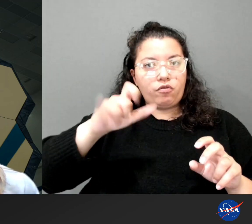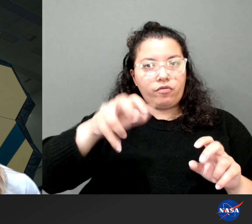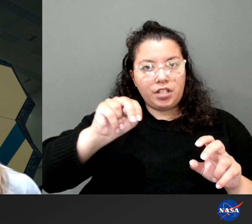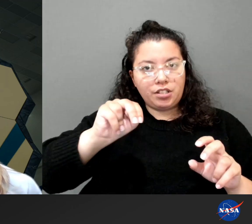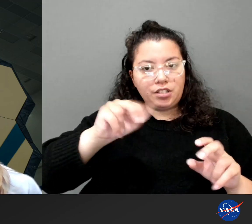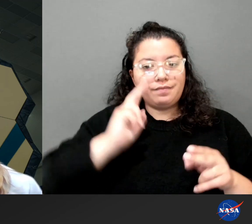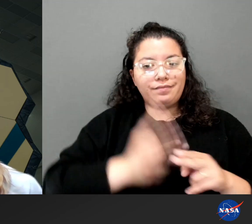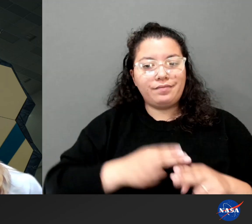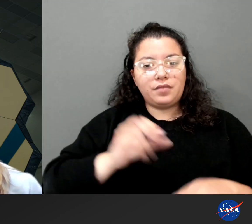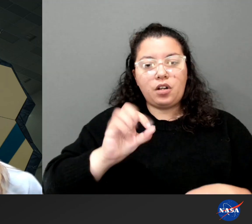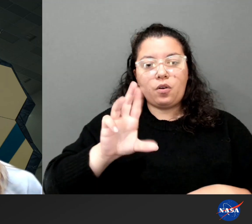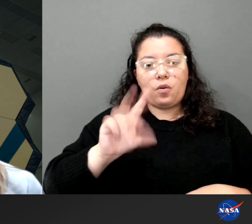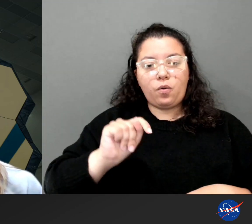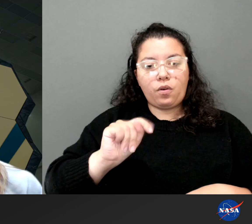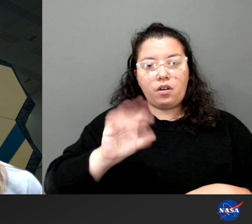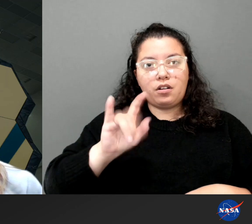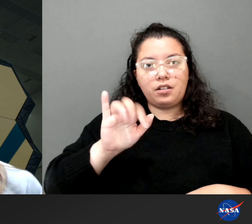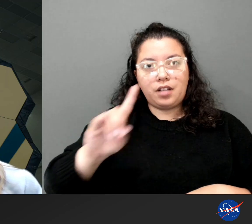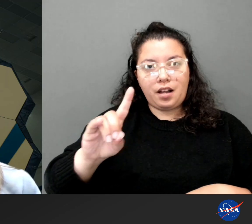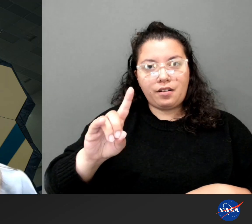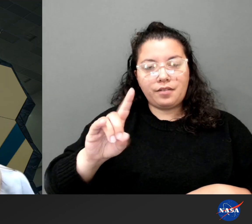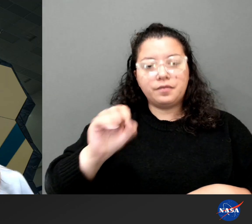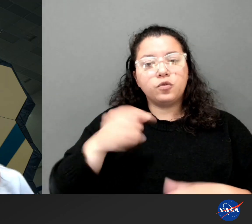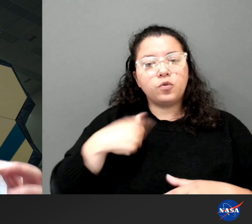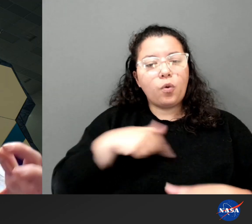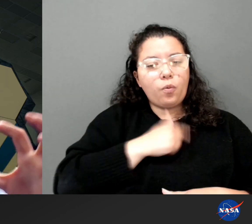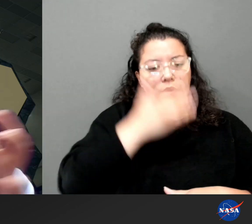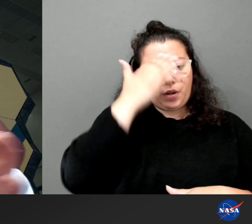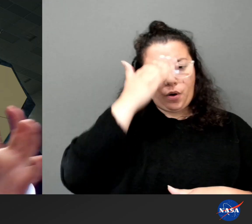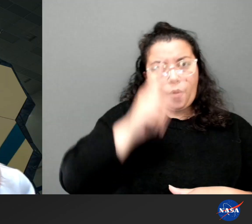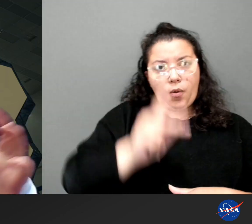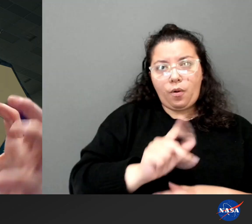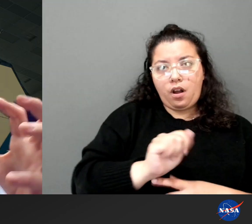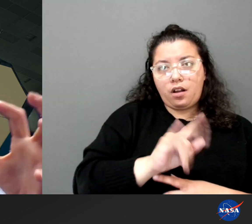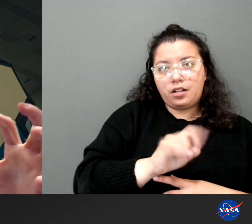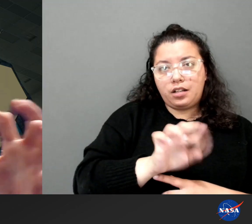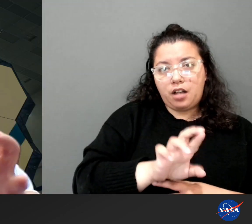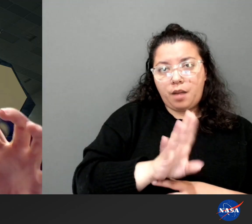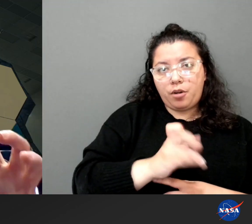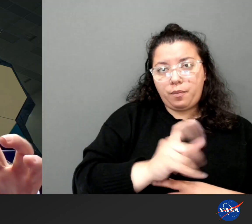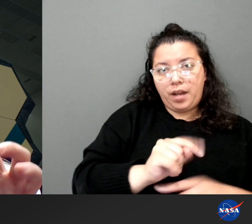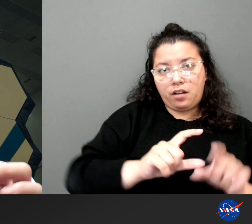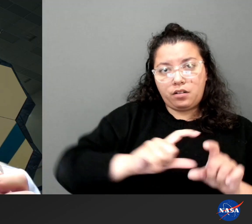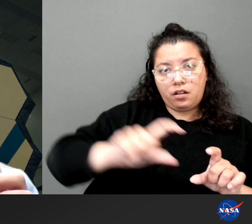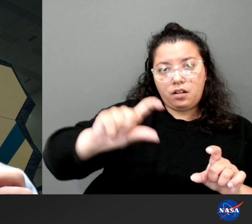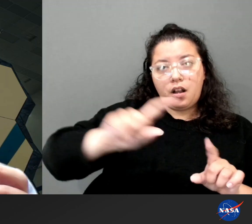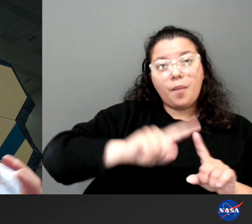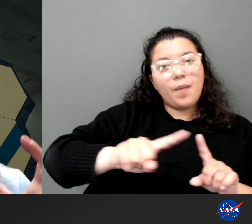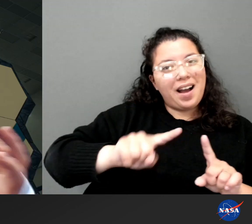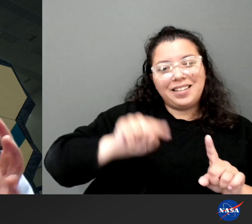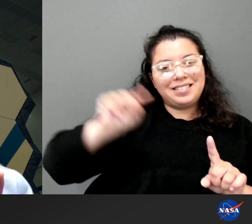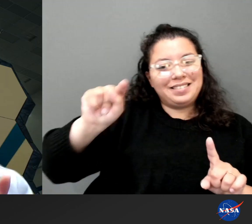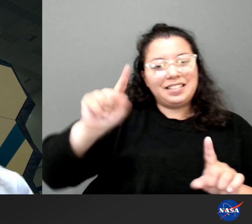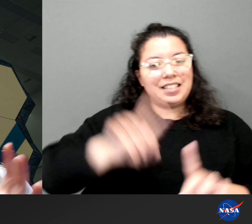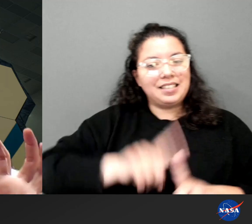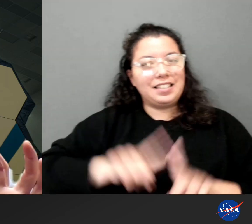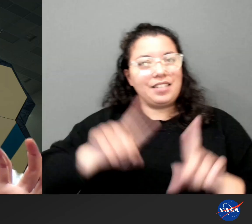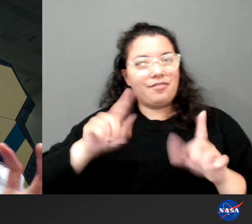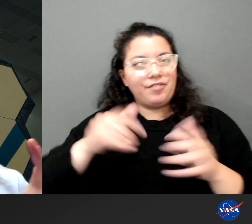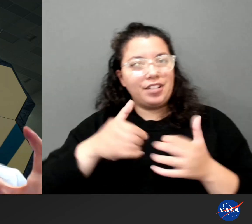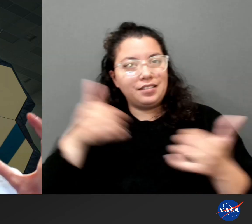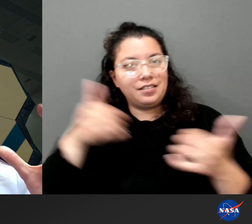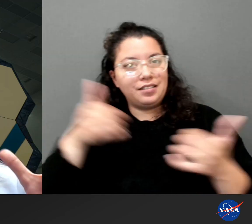we know as the Kuiper belt. And it's sort of this sphere that encompasses the entire solar system. So you can think of a